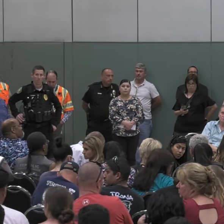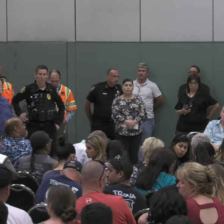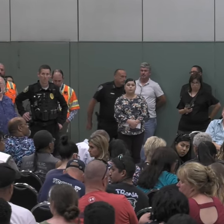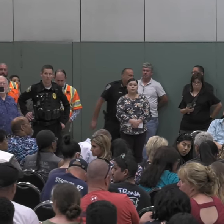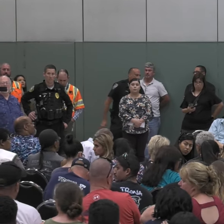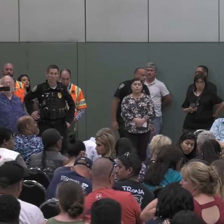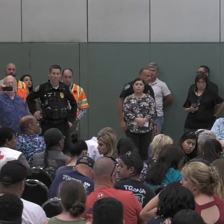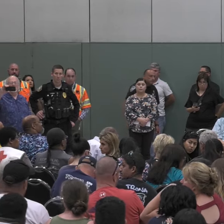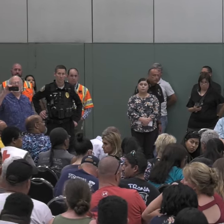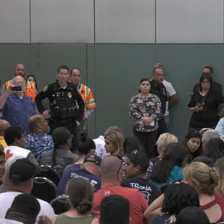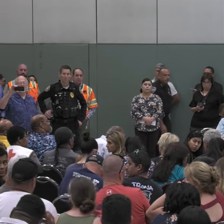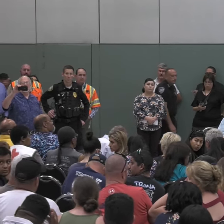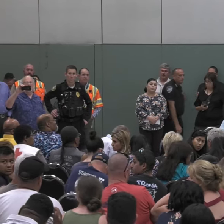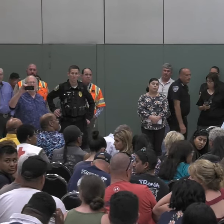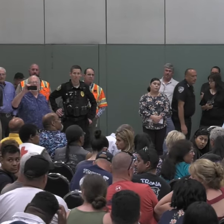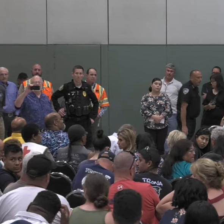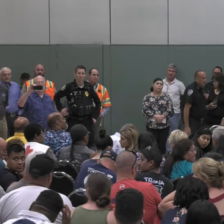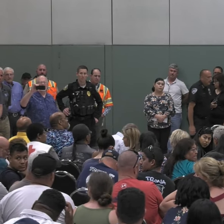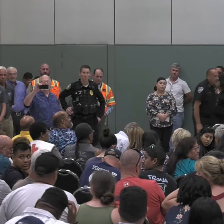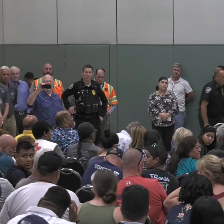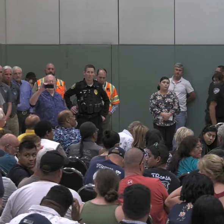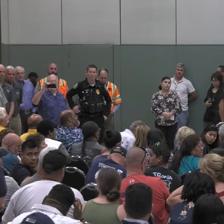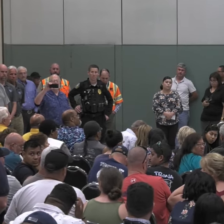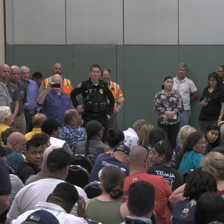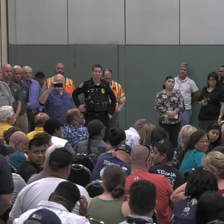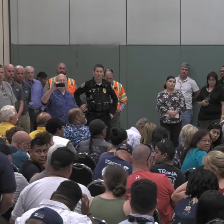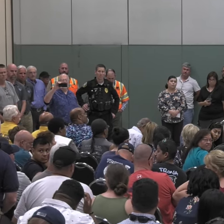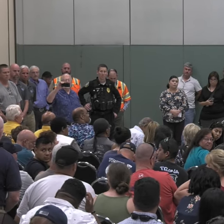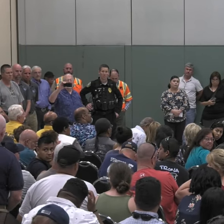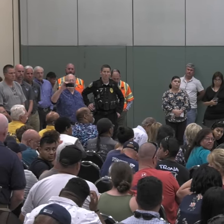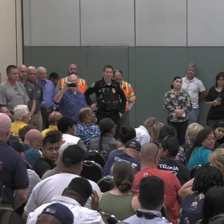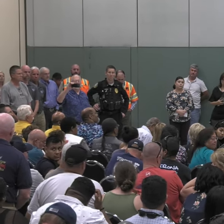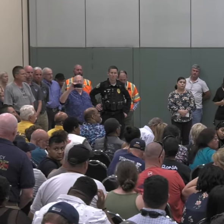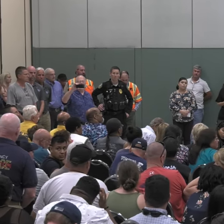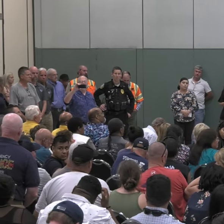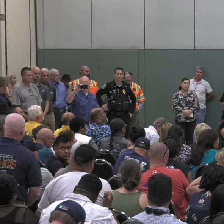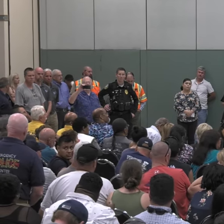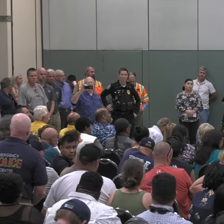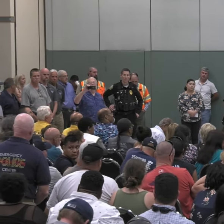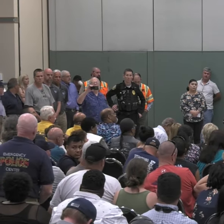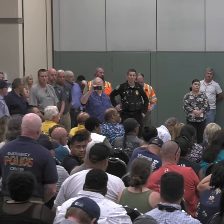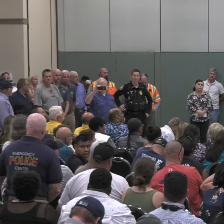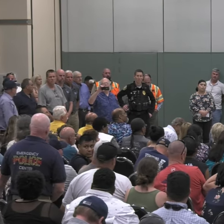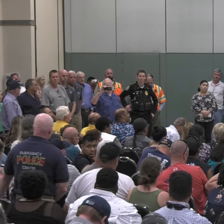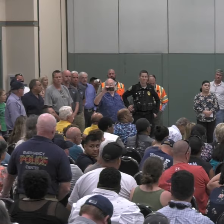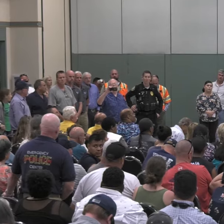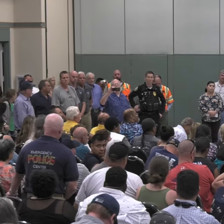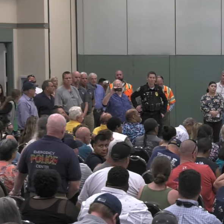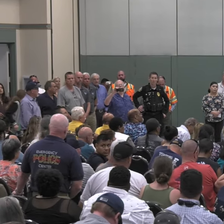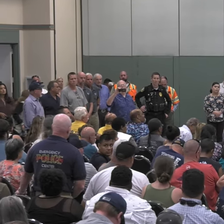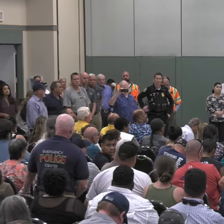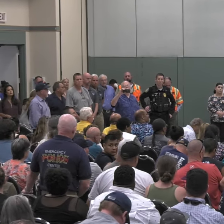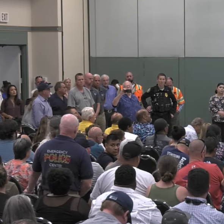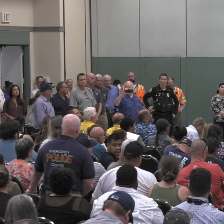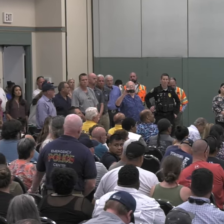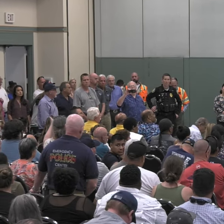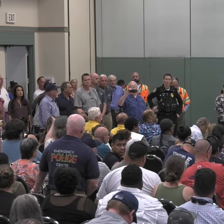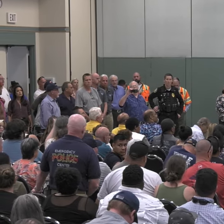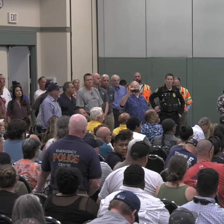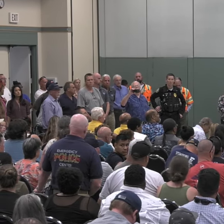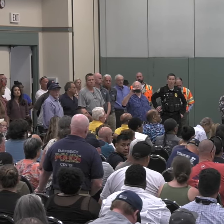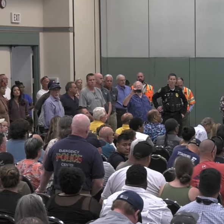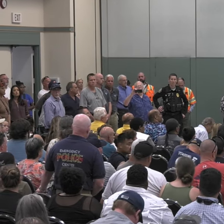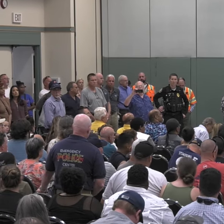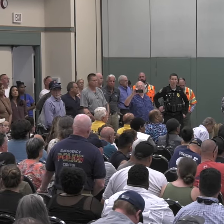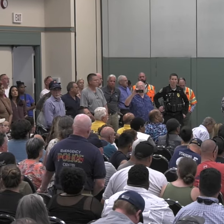Is there a way that they can come door to door for us disabled that live 30 minutes from a bus stop,